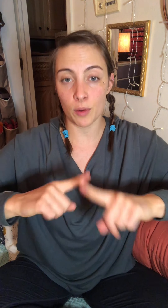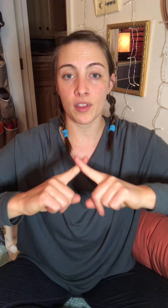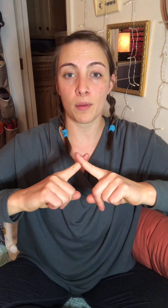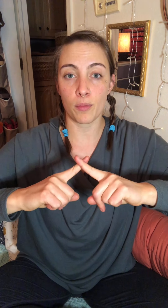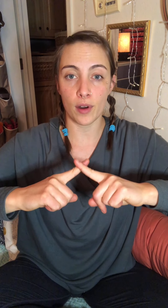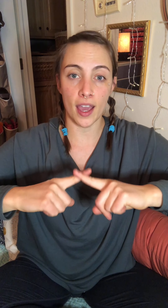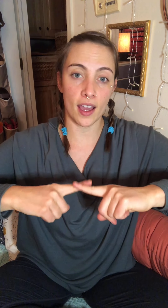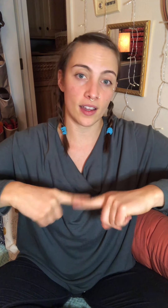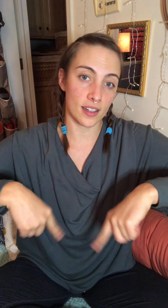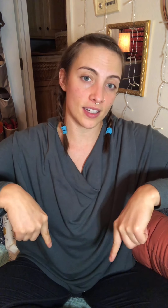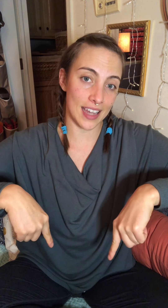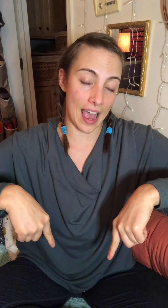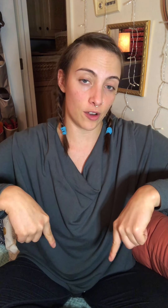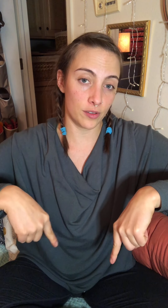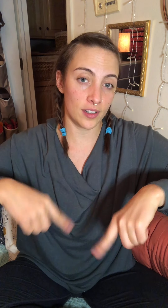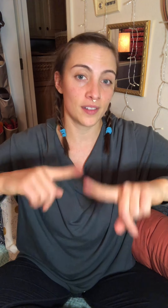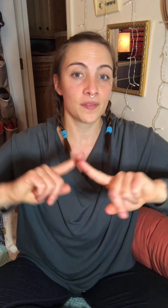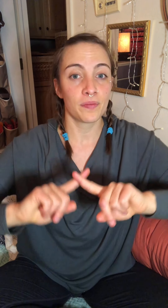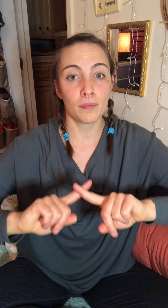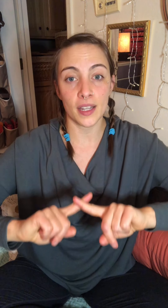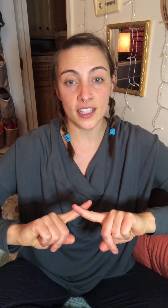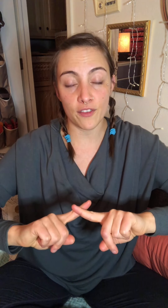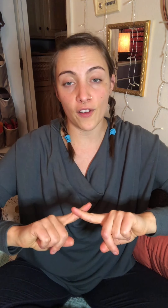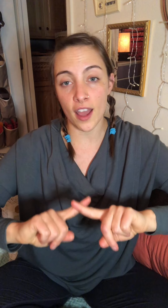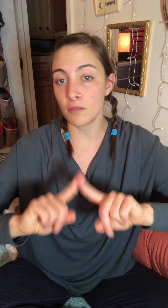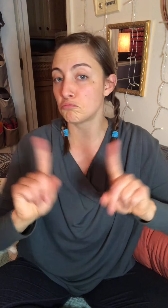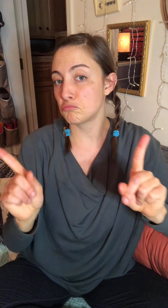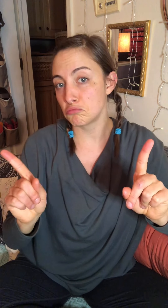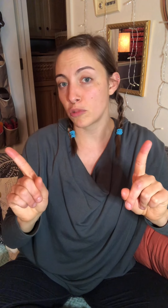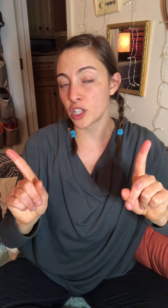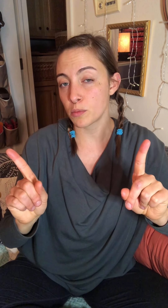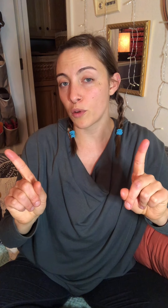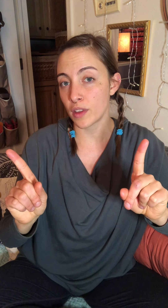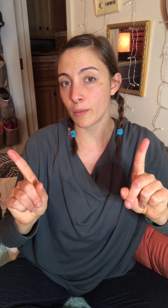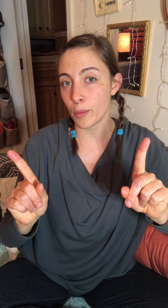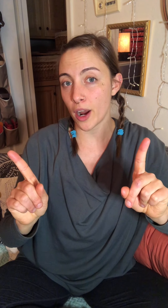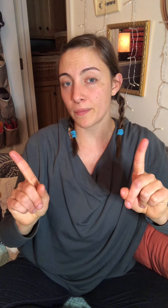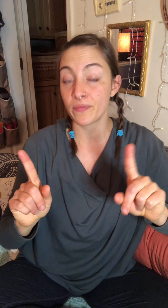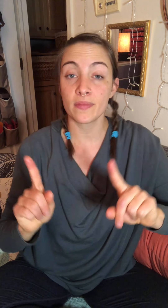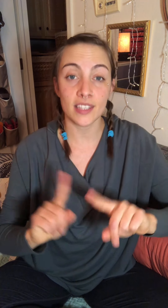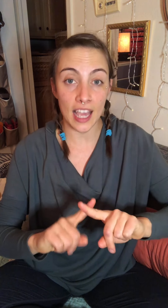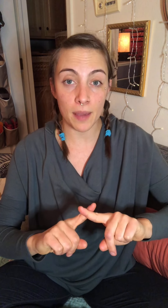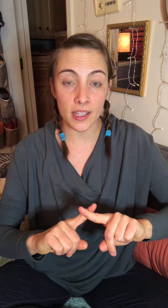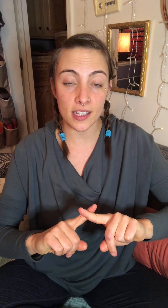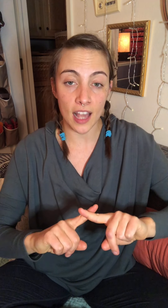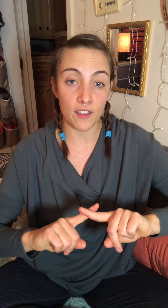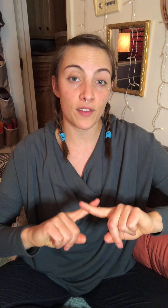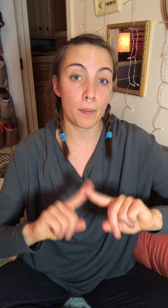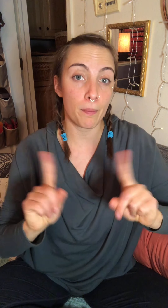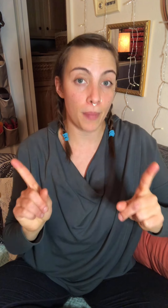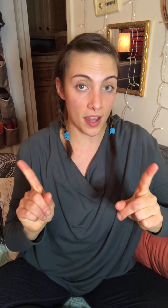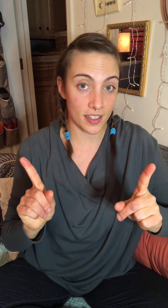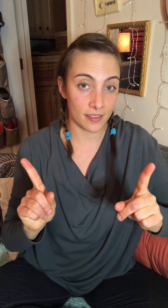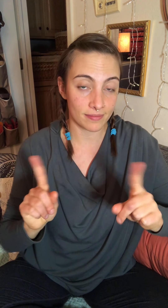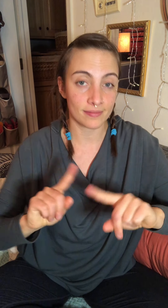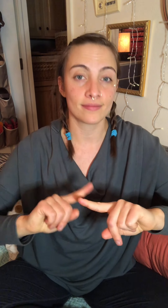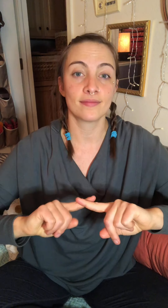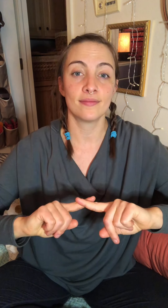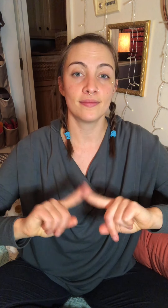they break down, but different, we're just moving them apart. Same as the sign for but.